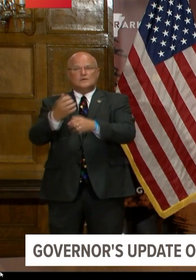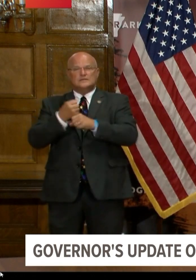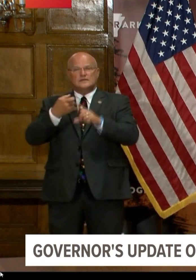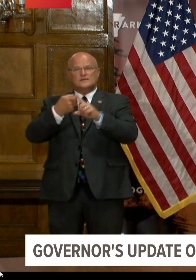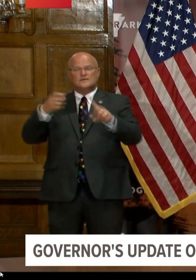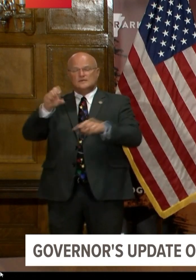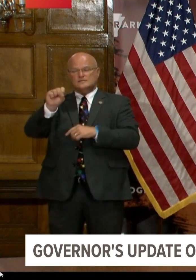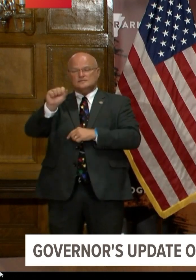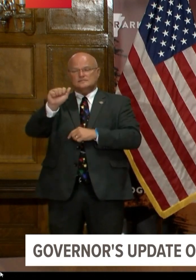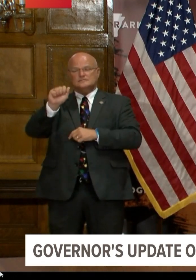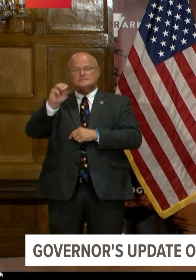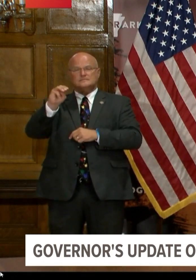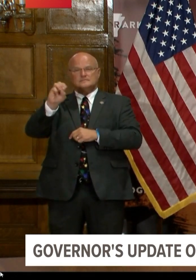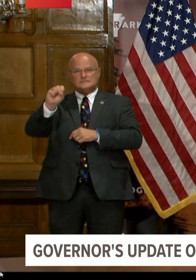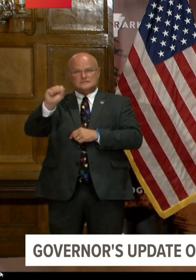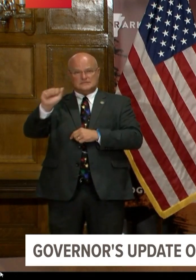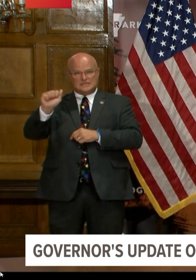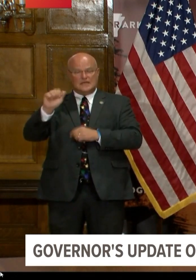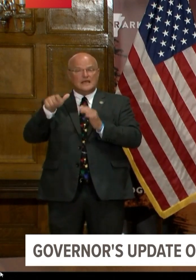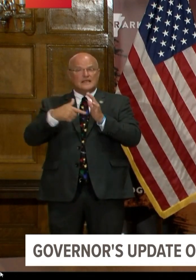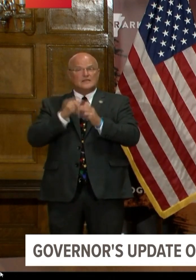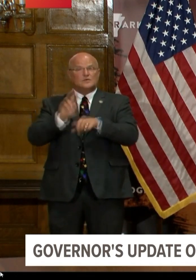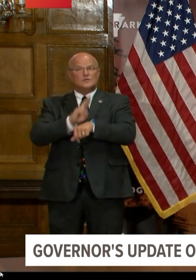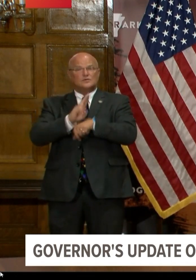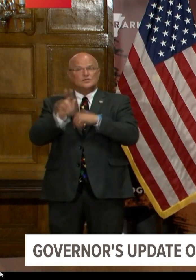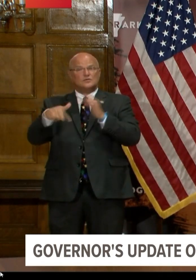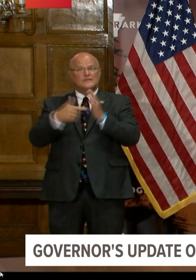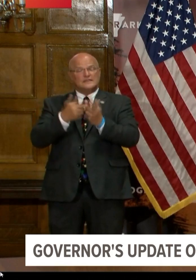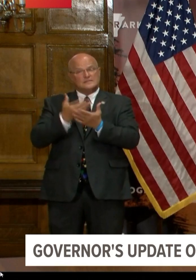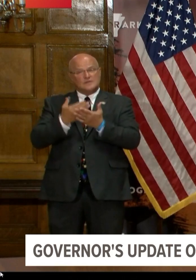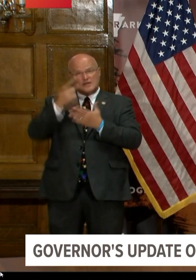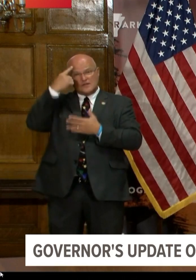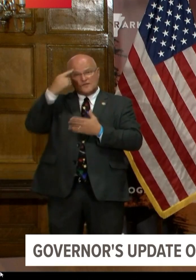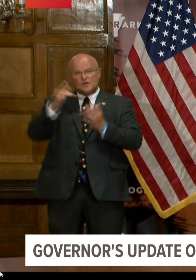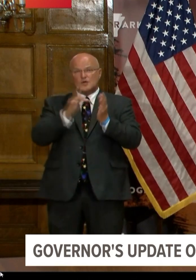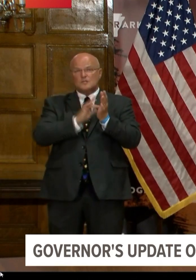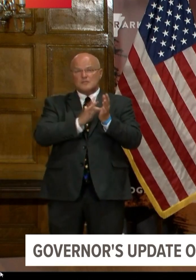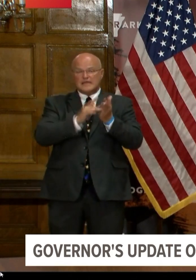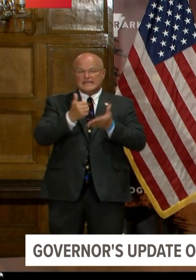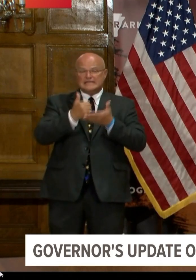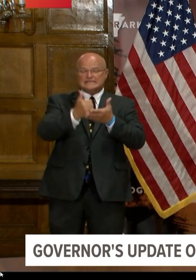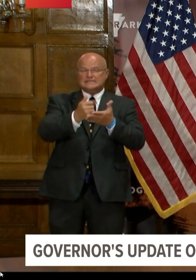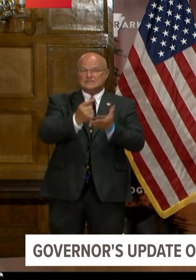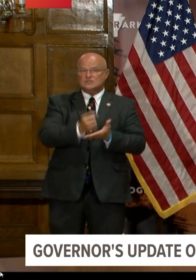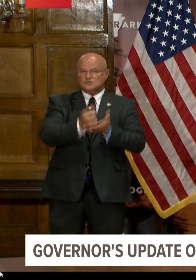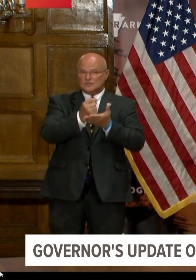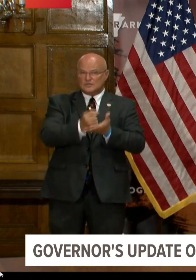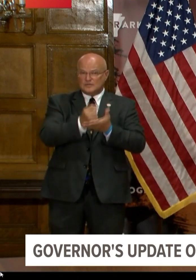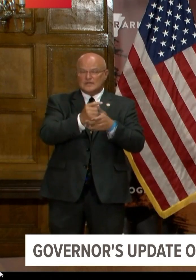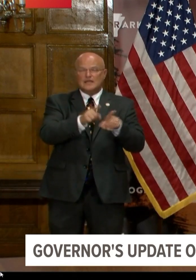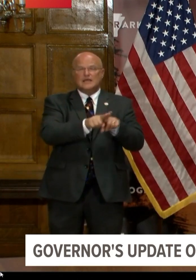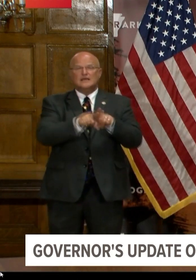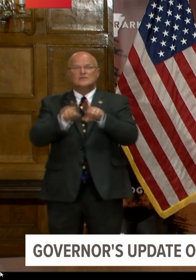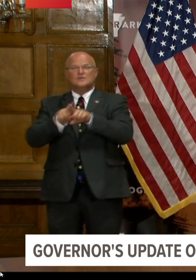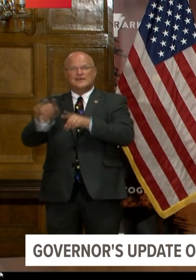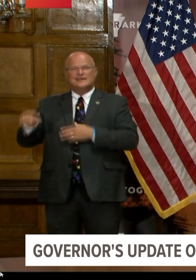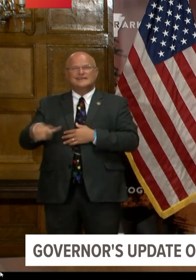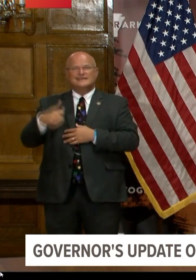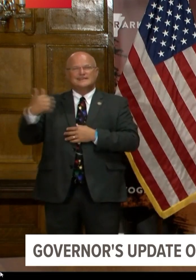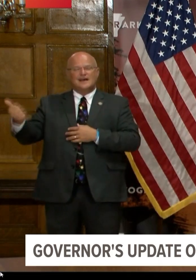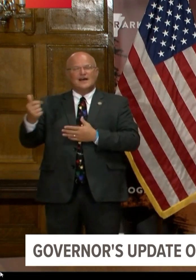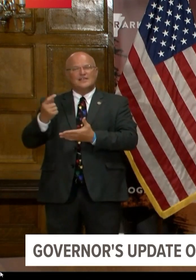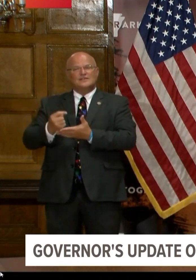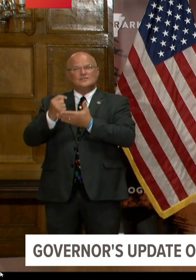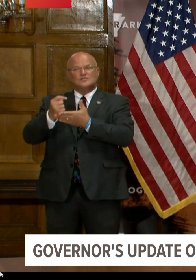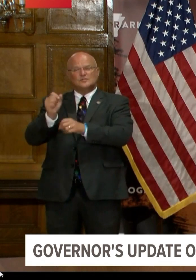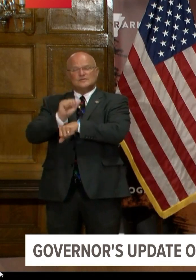SAMHSA. This will allow us to utilize these funds for medically assisted treatment as well as other